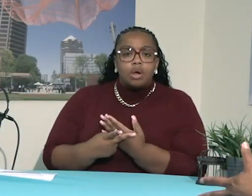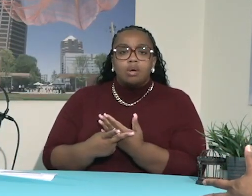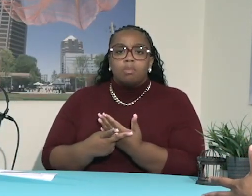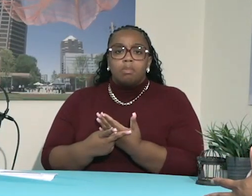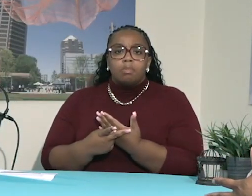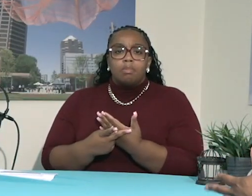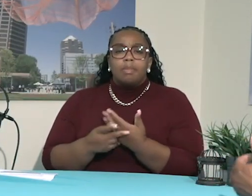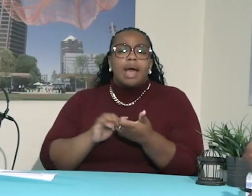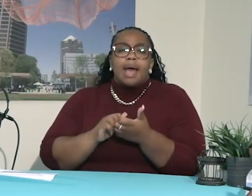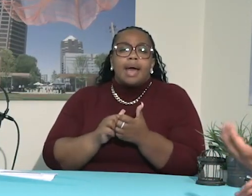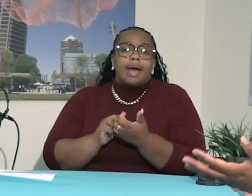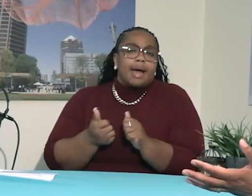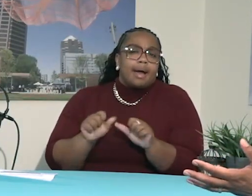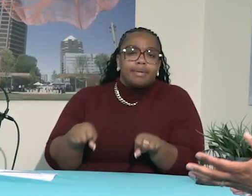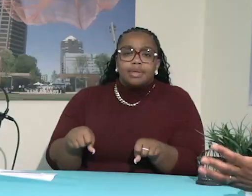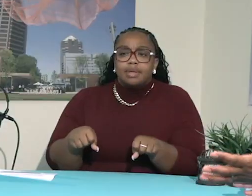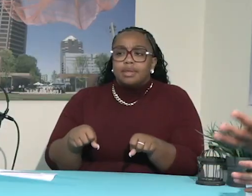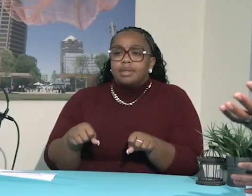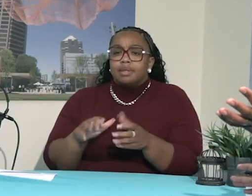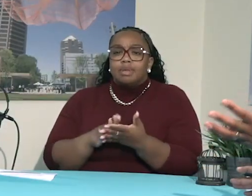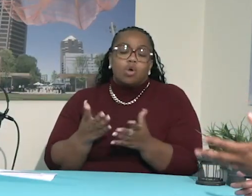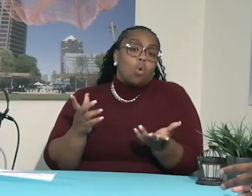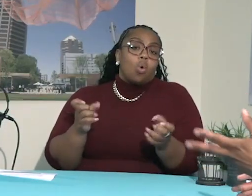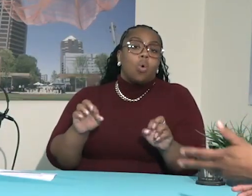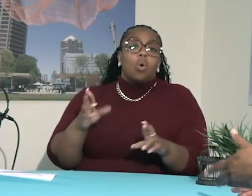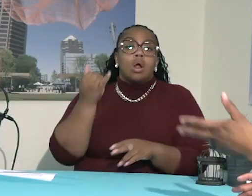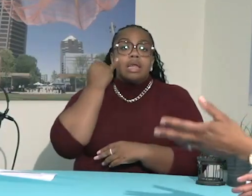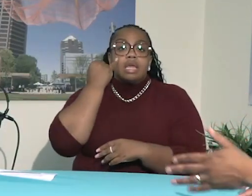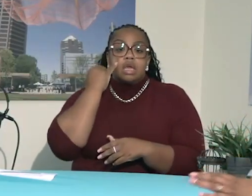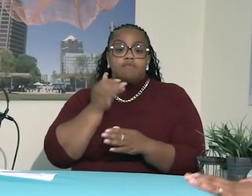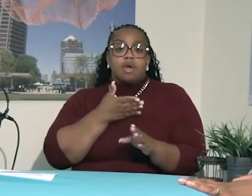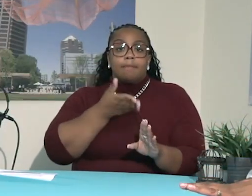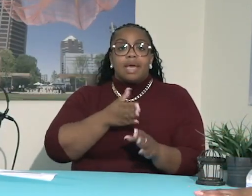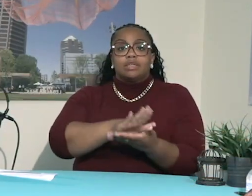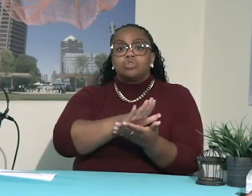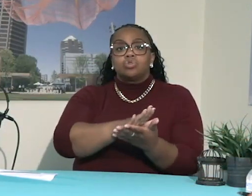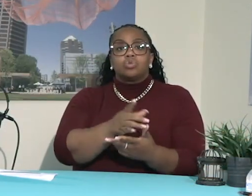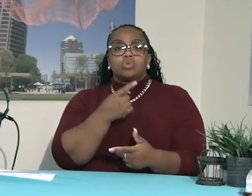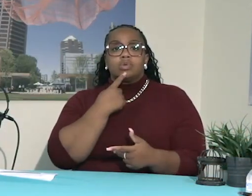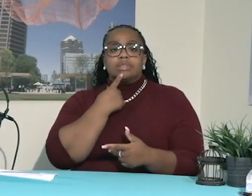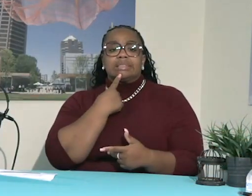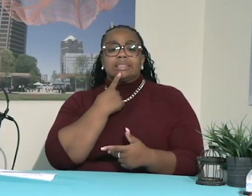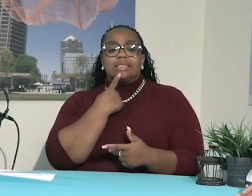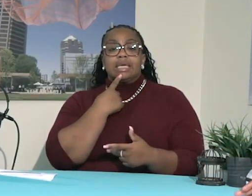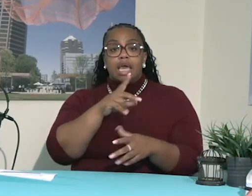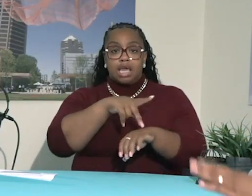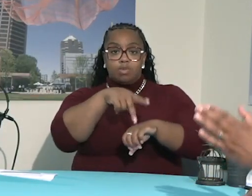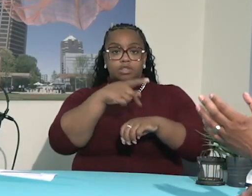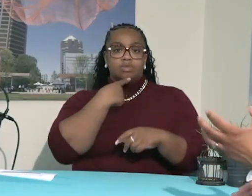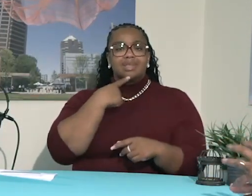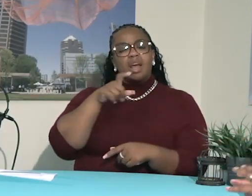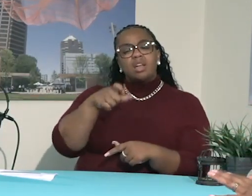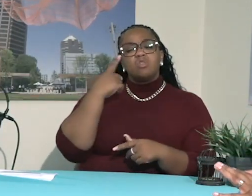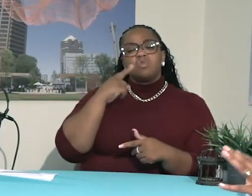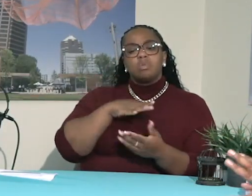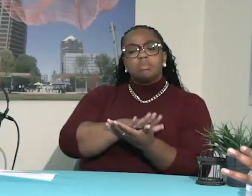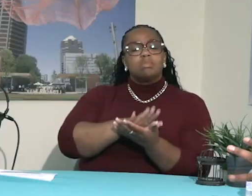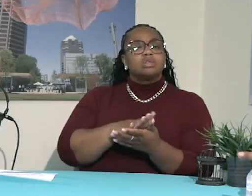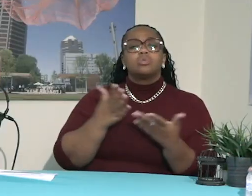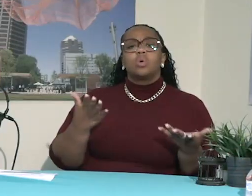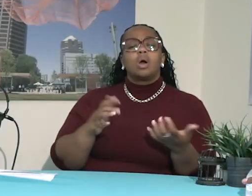can they do? Or if I'm in a school, he's a principal at a school and says, I need this for my school or whatever. How